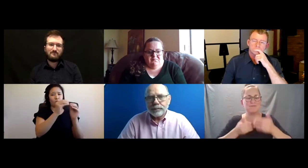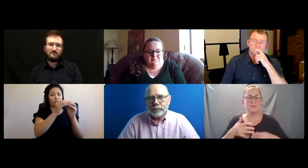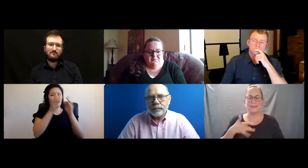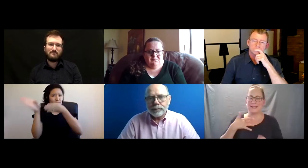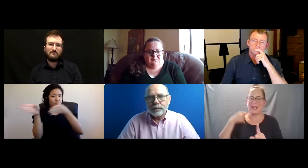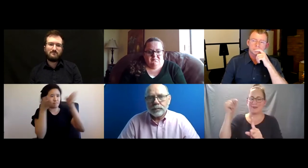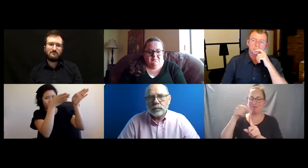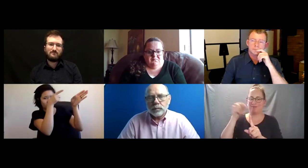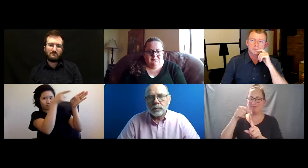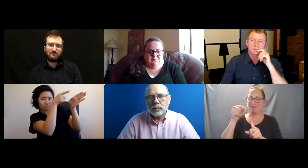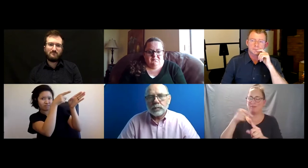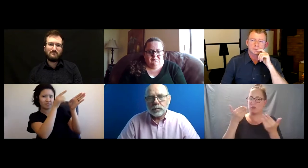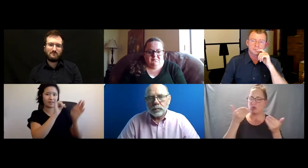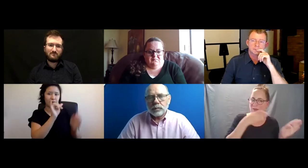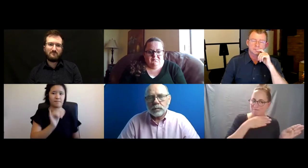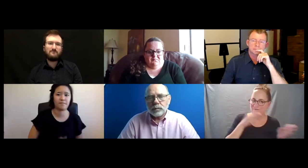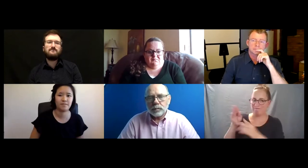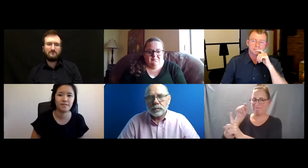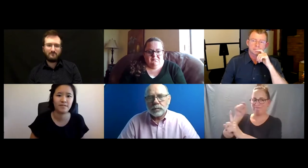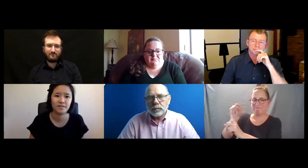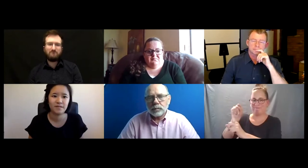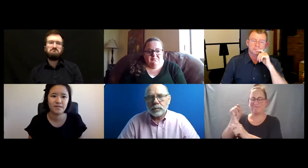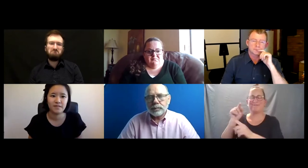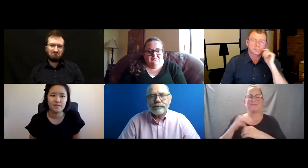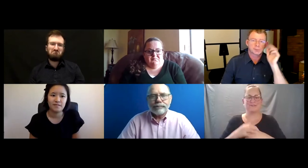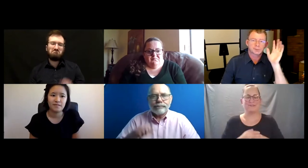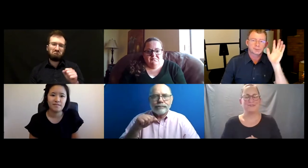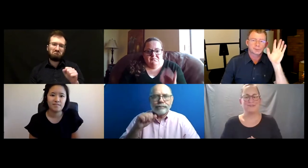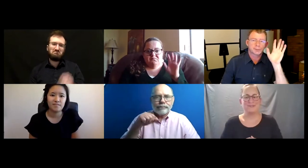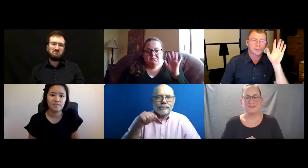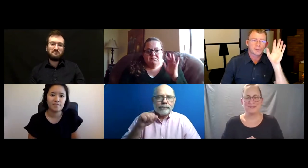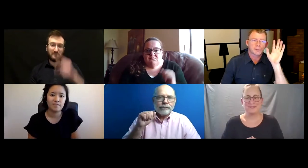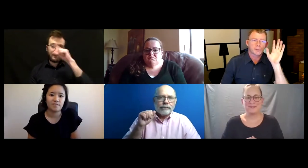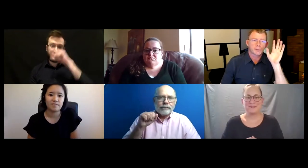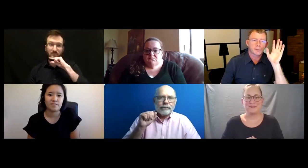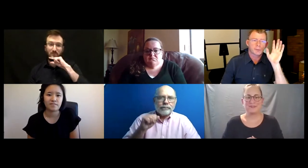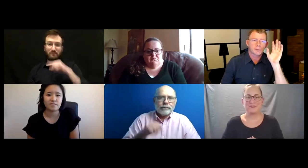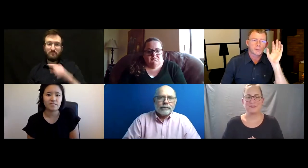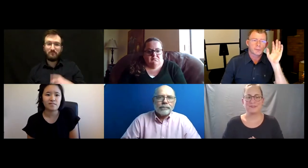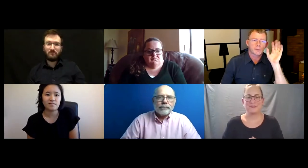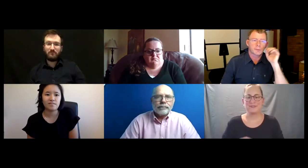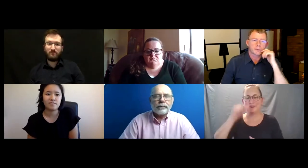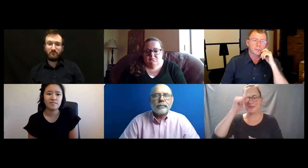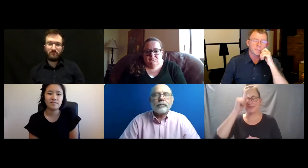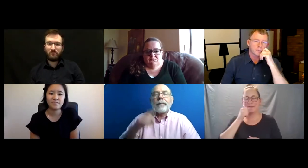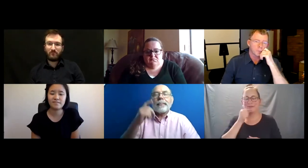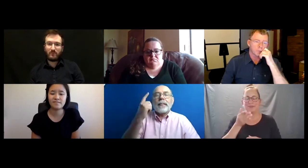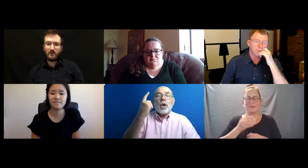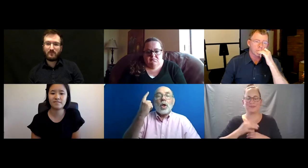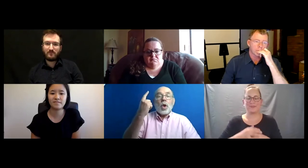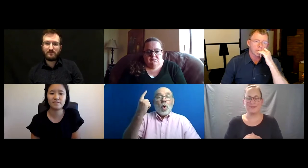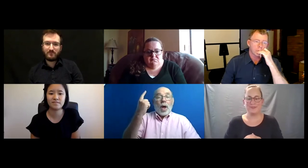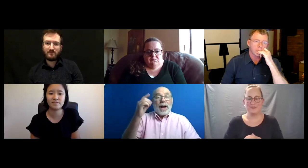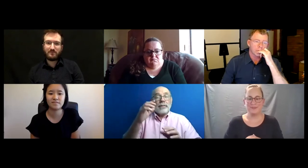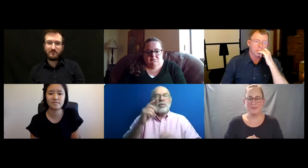bring on board persons with disabilities. So shifting the focus to the employers rather than encumbering the deaf and hard of hearing